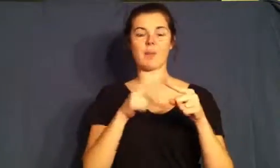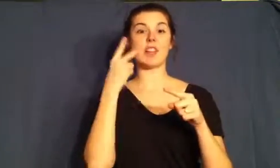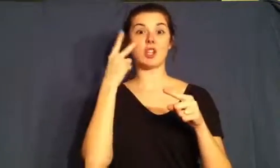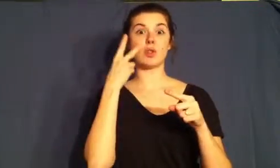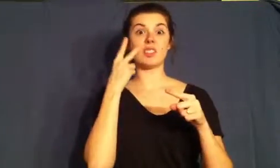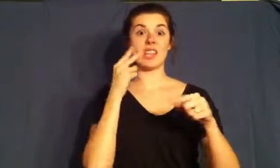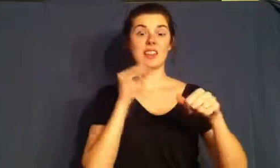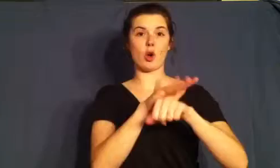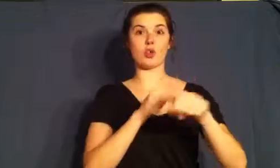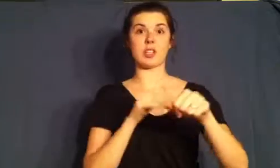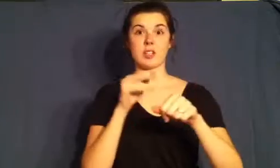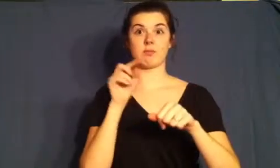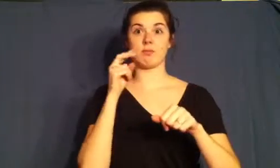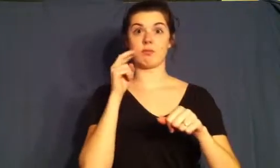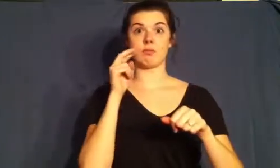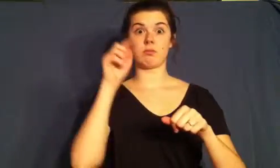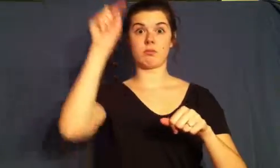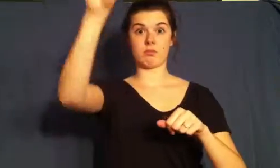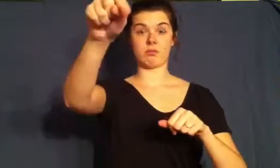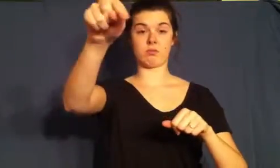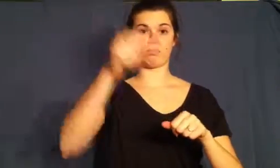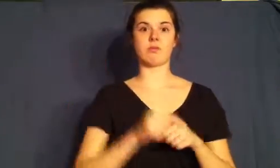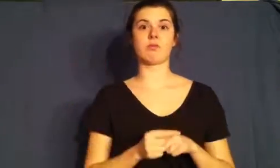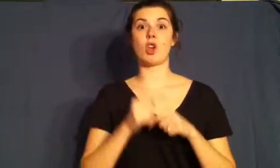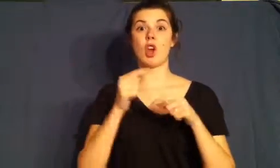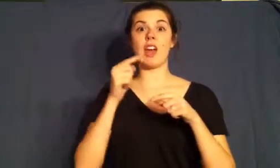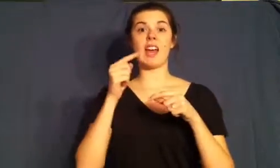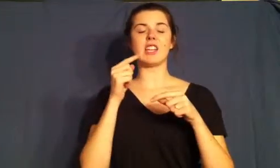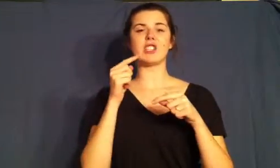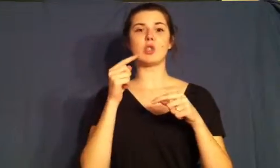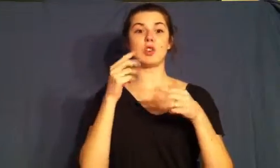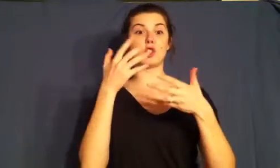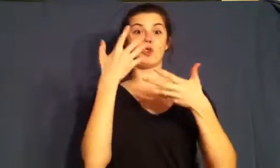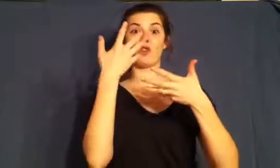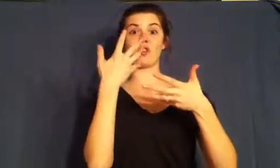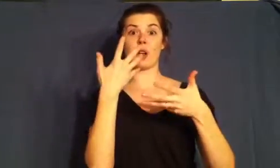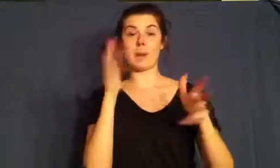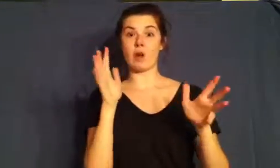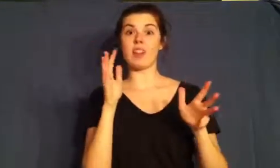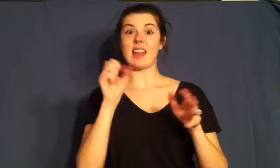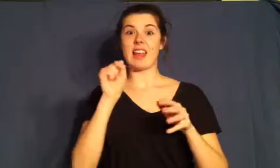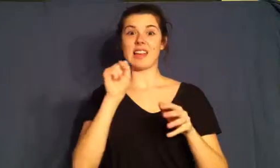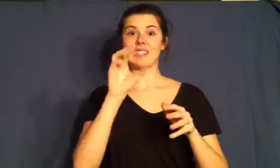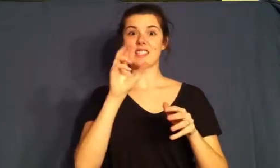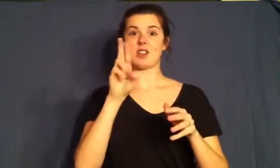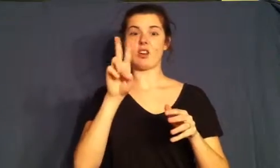you. As soon as you come out of the S-curve, which will be just after some tennis courts, look to your left for a gray building